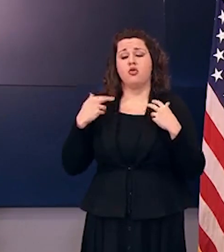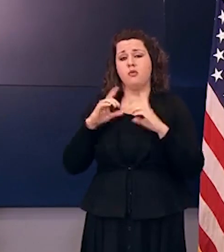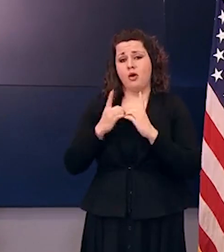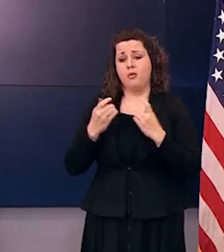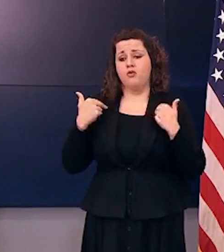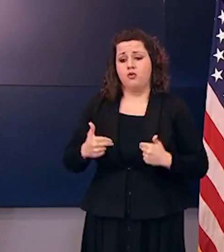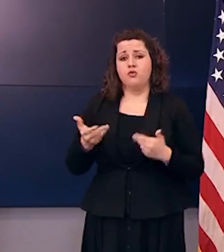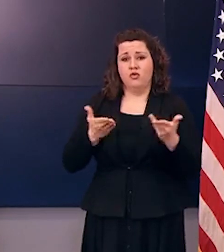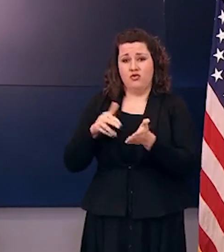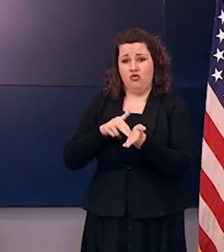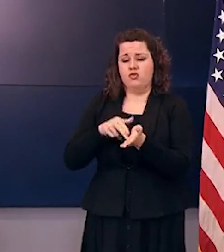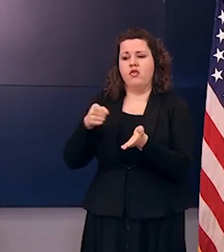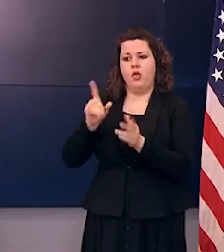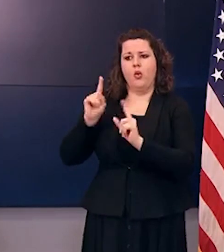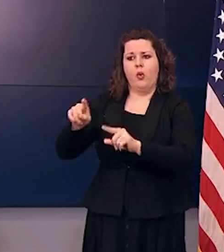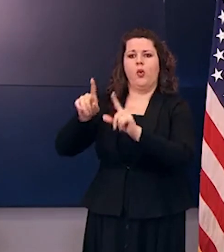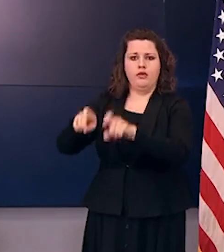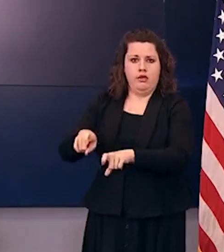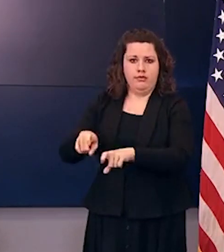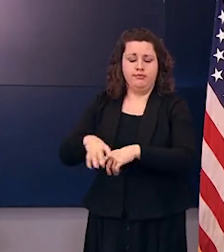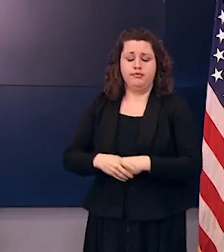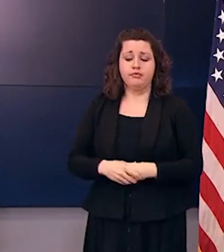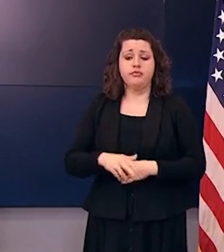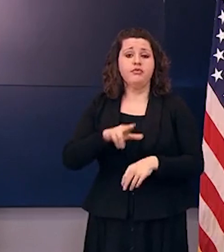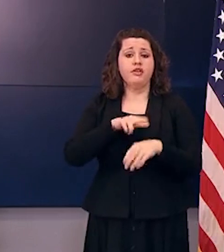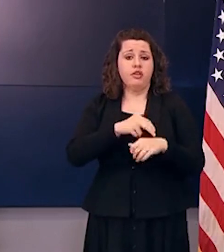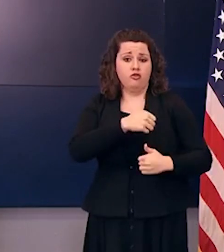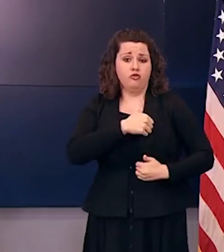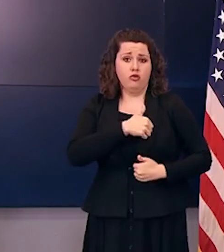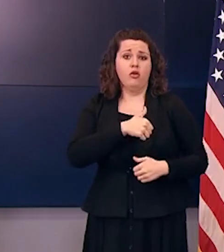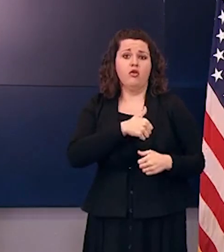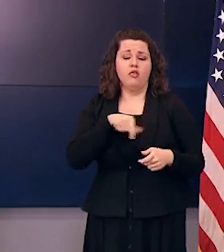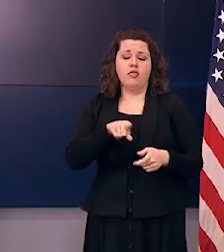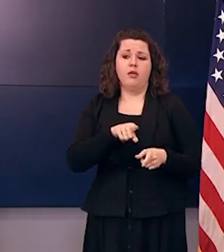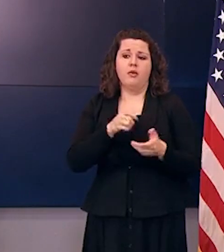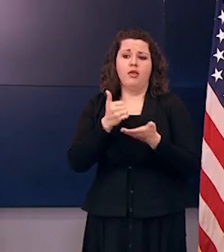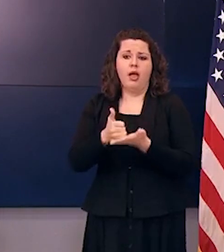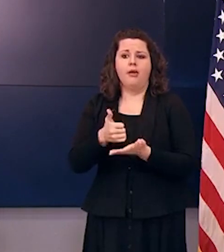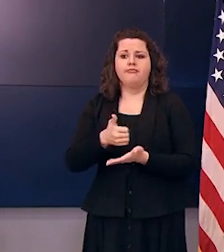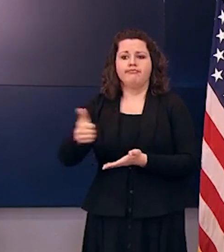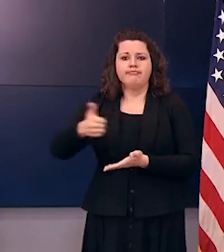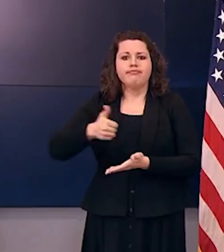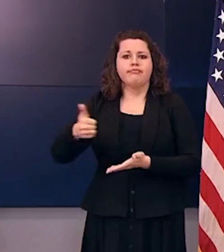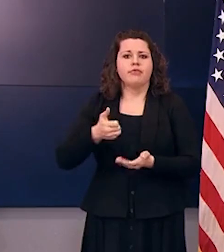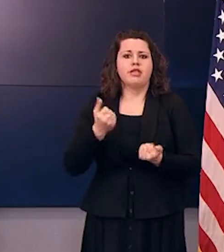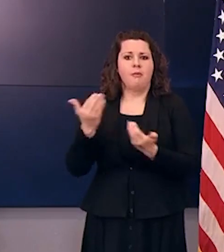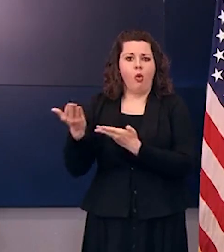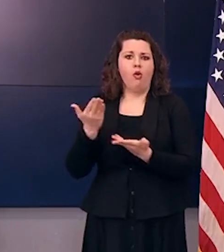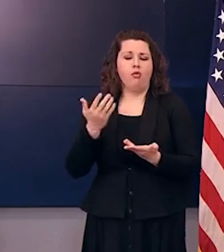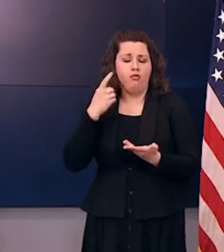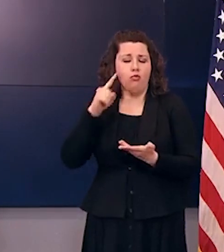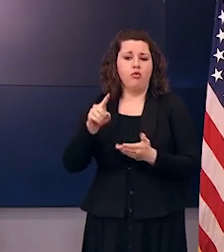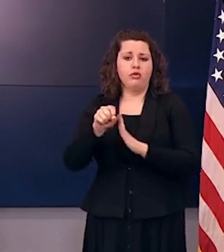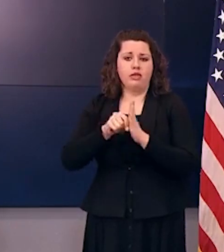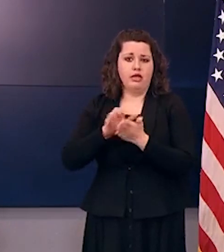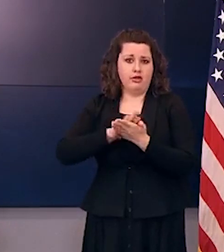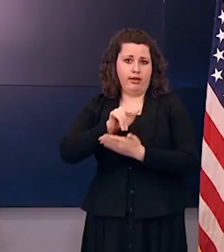be conducting the testing. The National Guard will also be assisting in transporting supplies to the State Hygienic